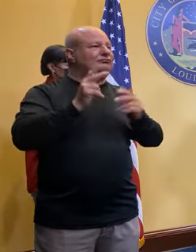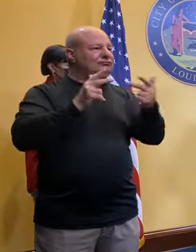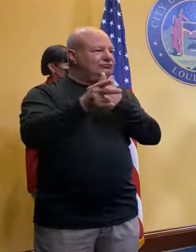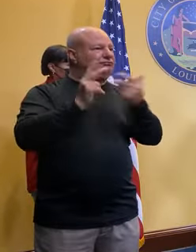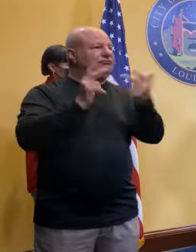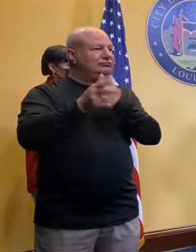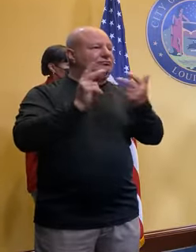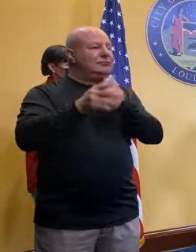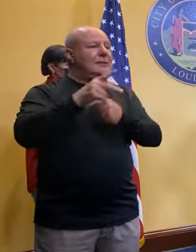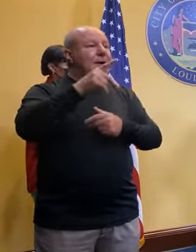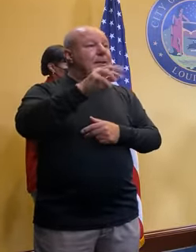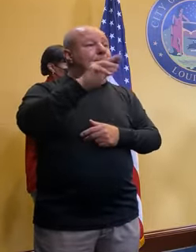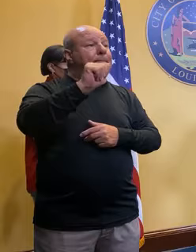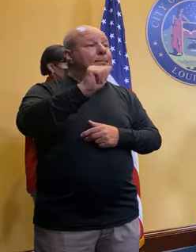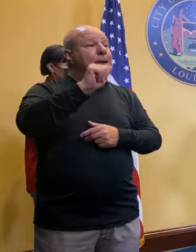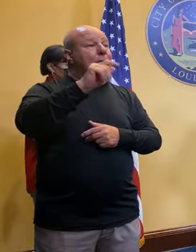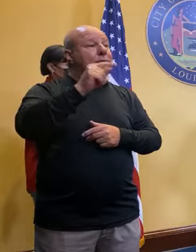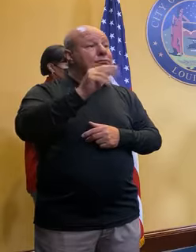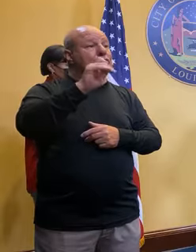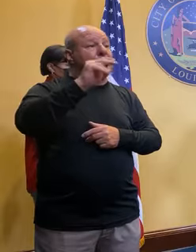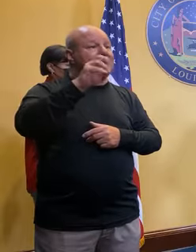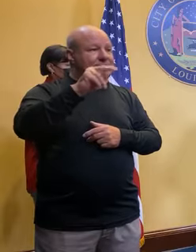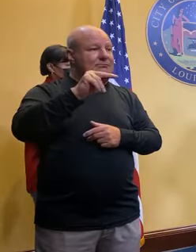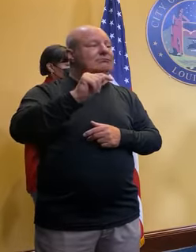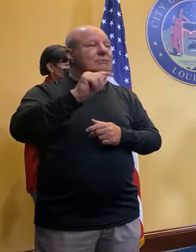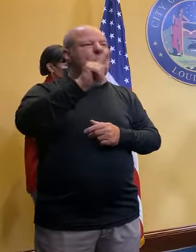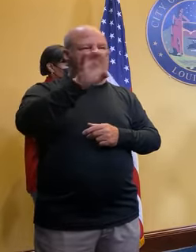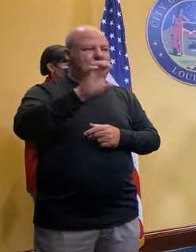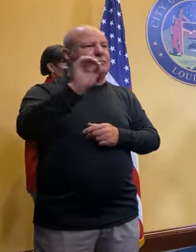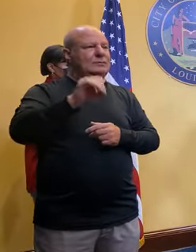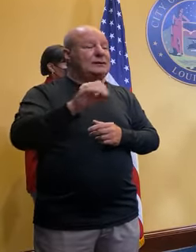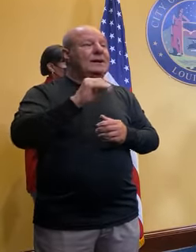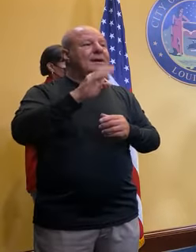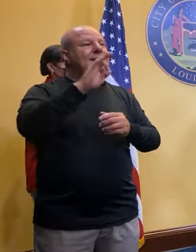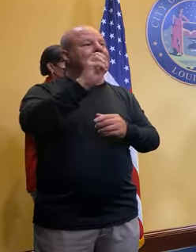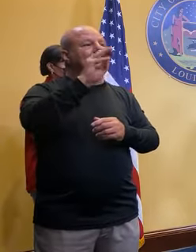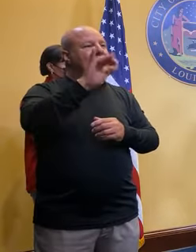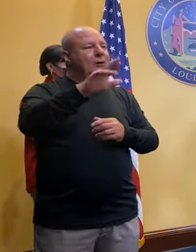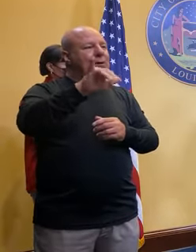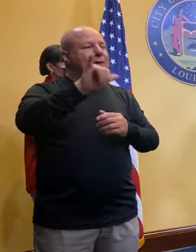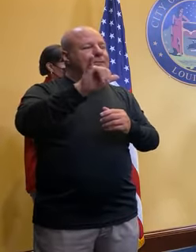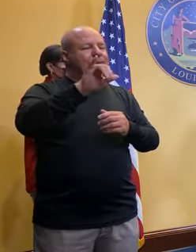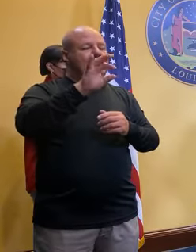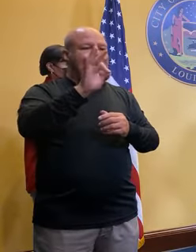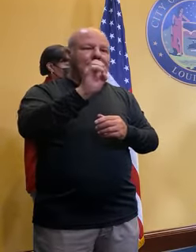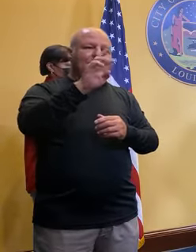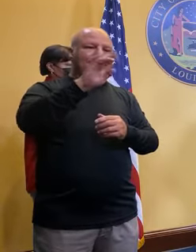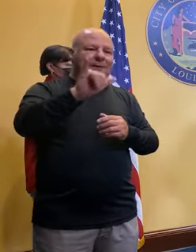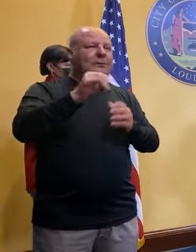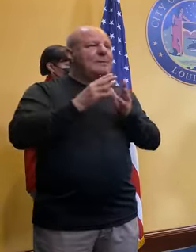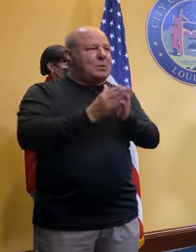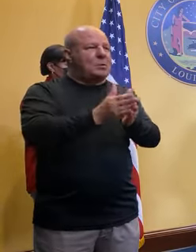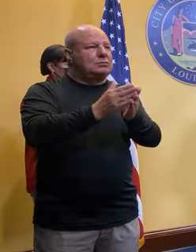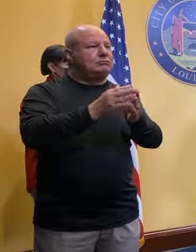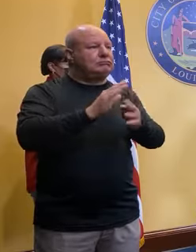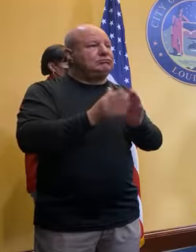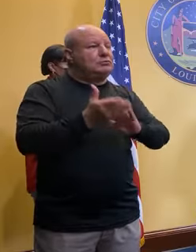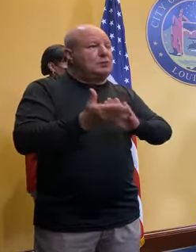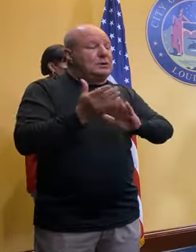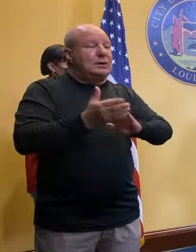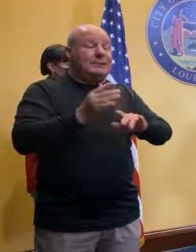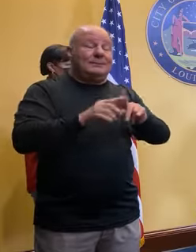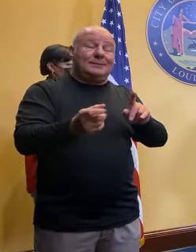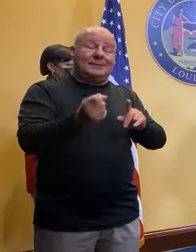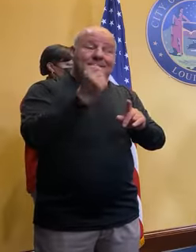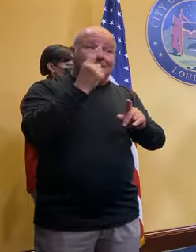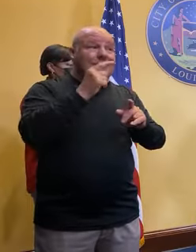back online, and the ferries are operational. We're trying to get streetcars up as quickly as possible, but obviously when you have this much